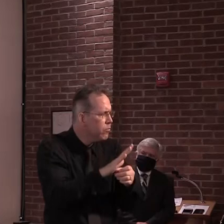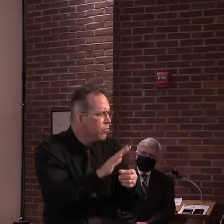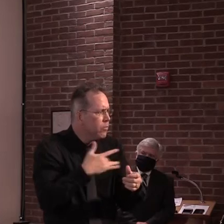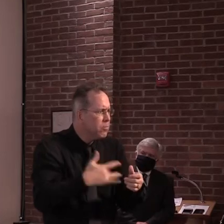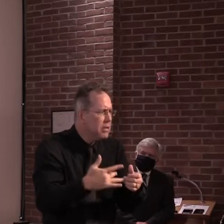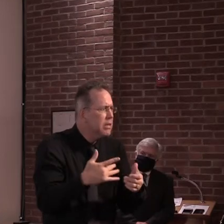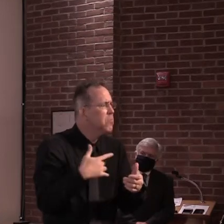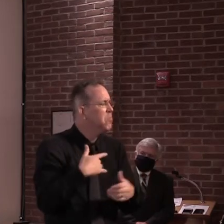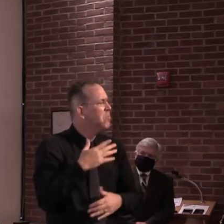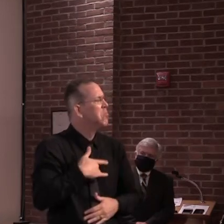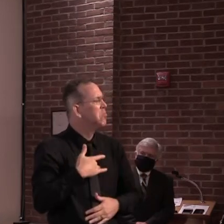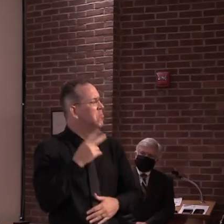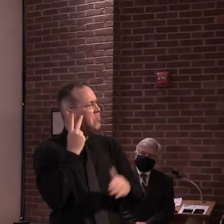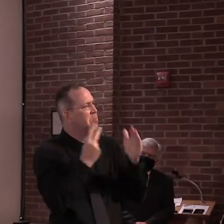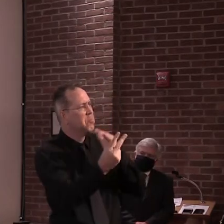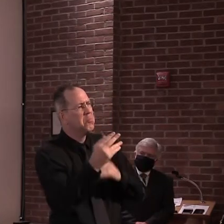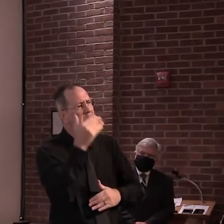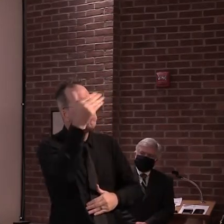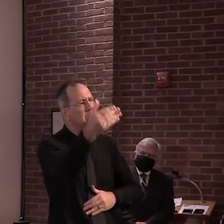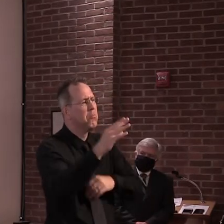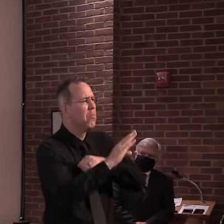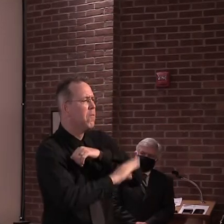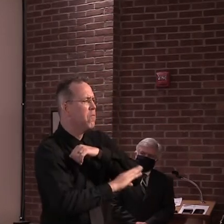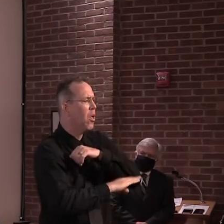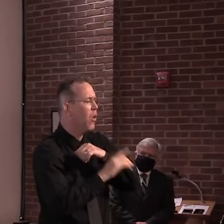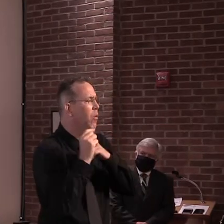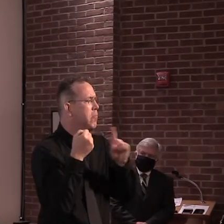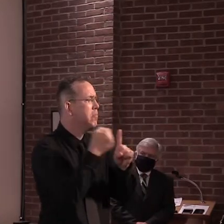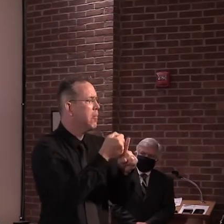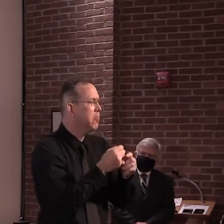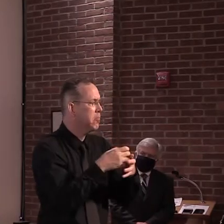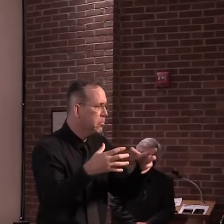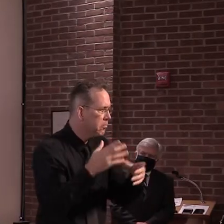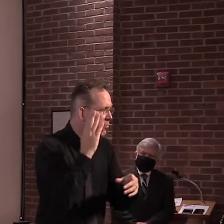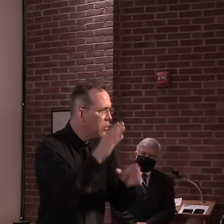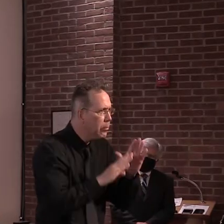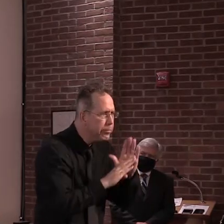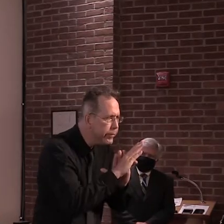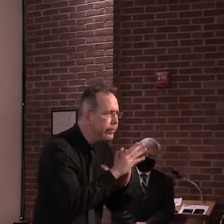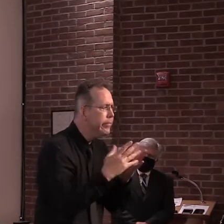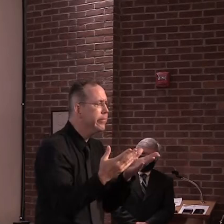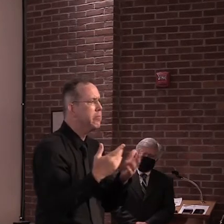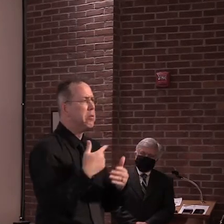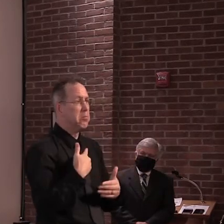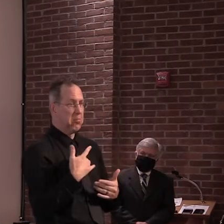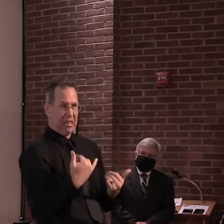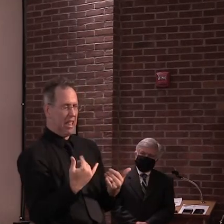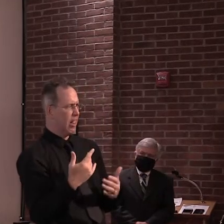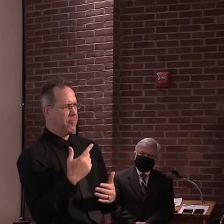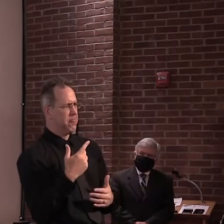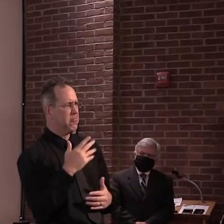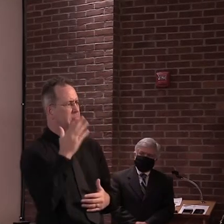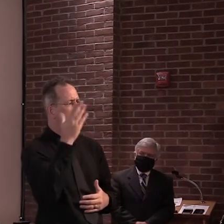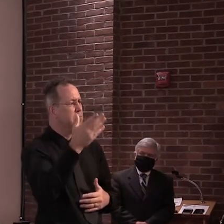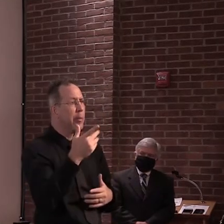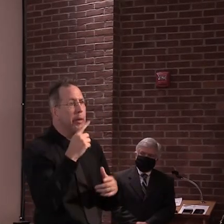who have a greater degree of self-confidence are saying the fall. Others are saying just after the summer, could be fall, could be winter, could be